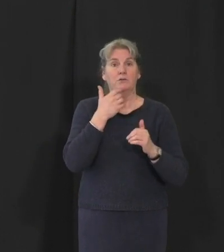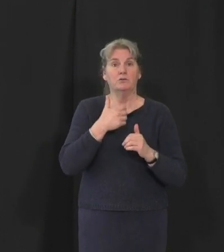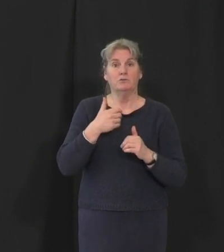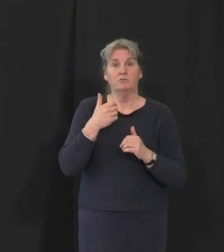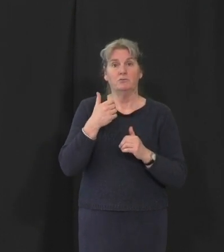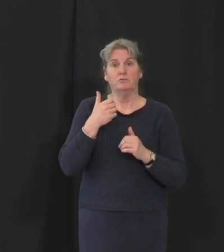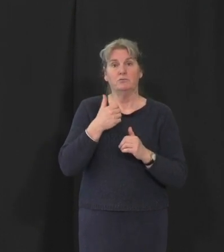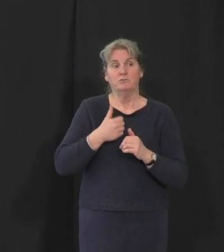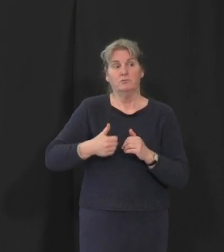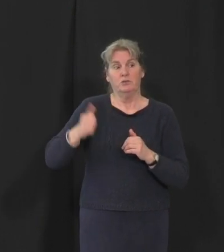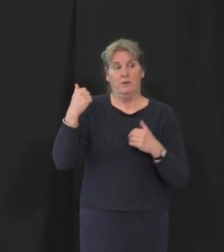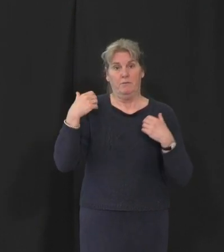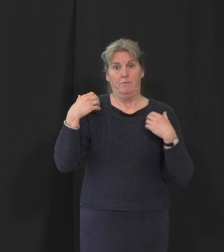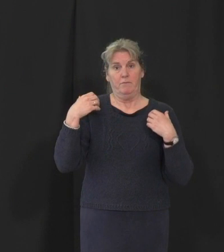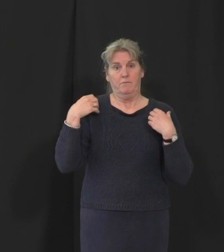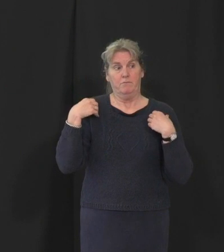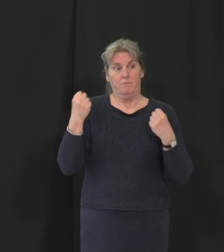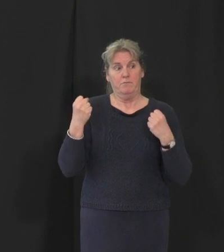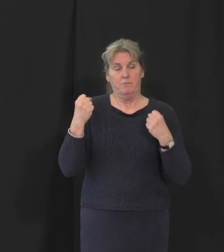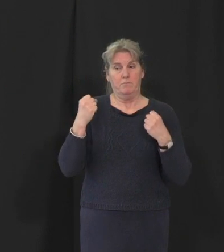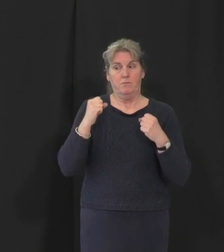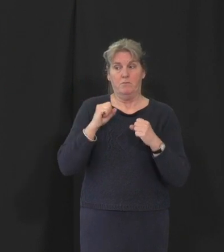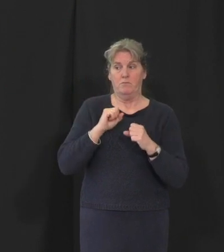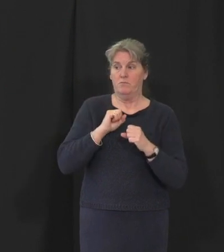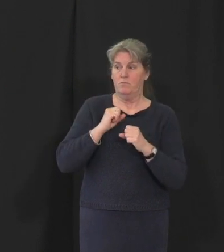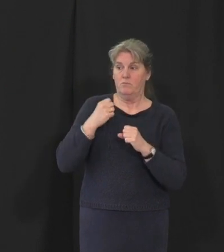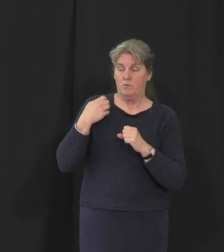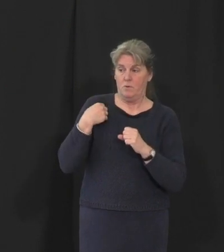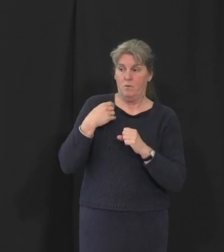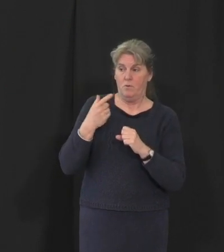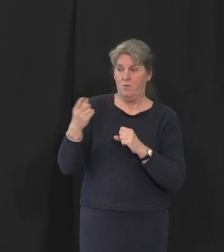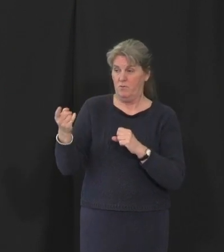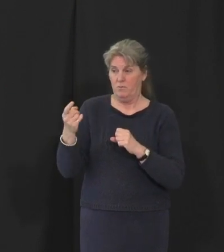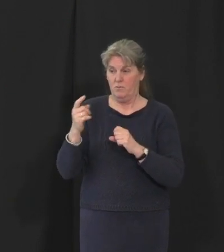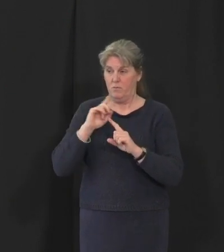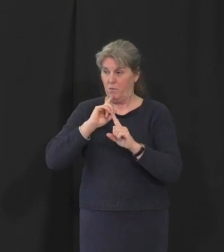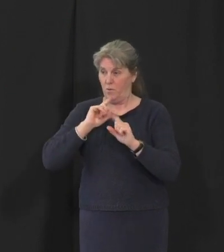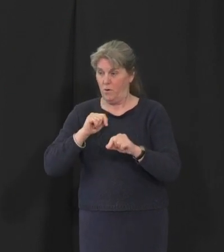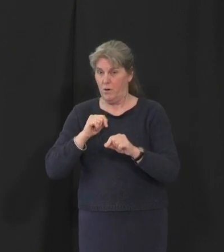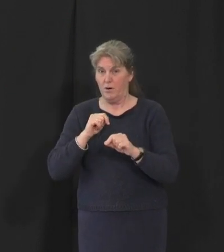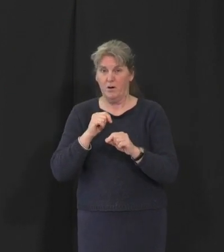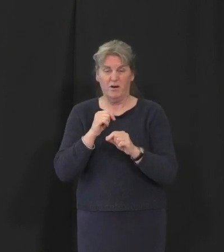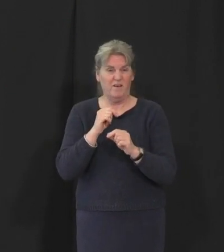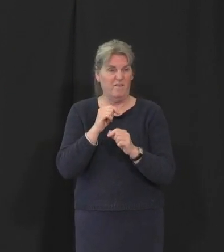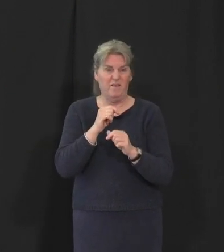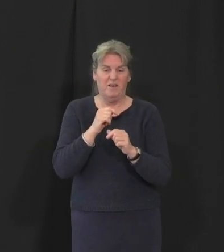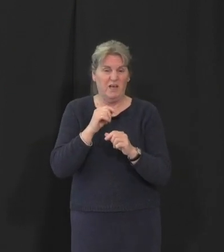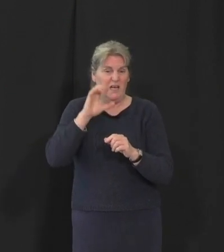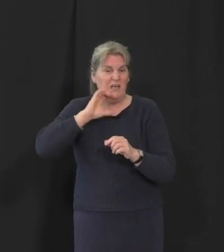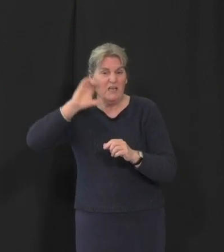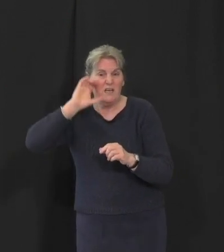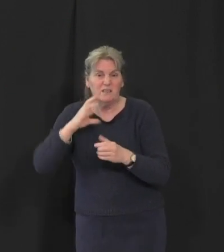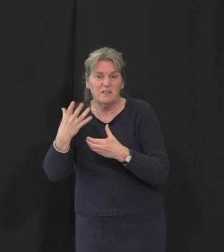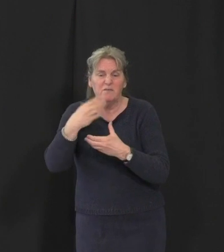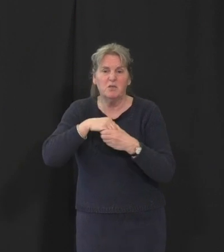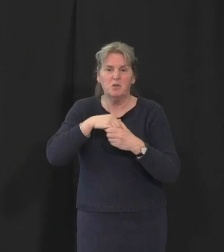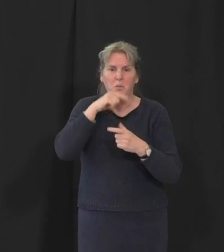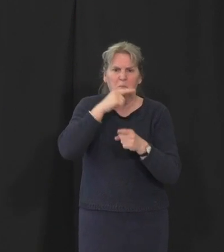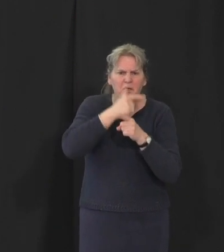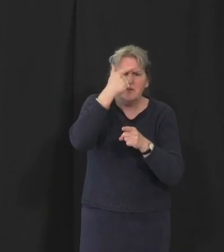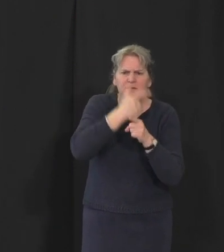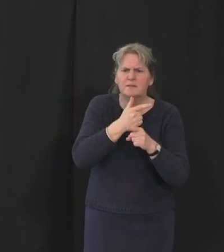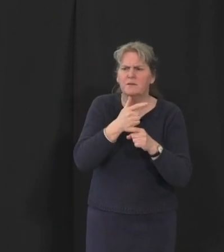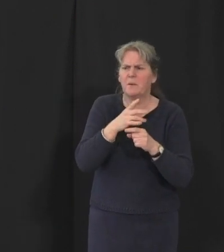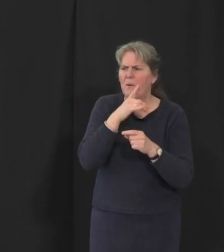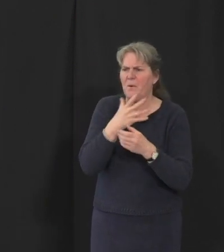what is a family member? Are we talking immediate family, first cousins, second cousins? Like you mentioned that